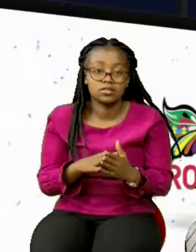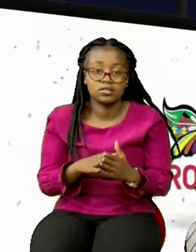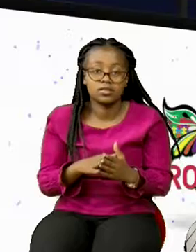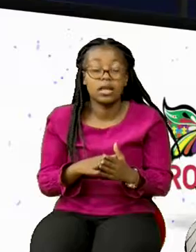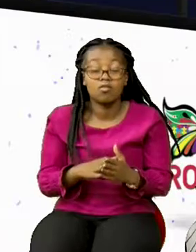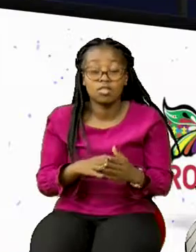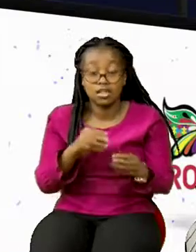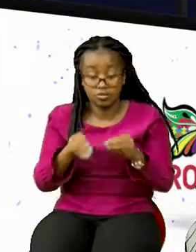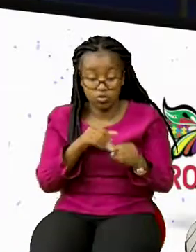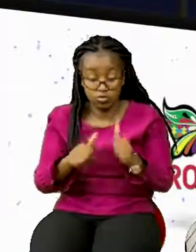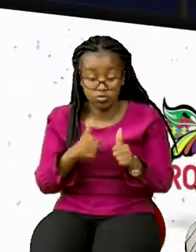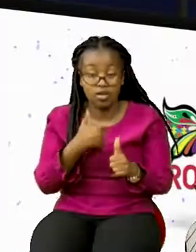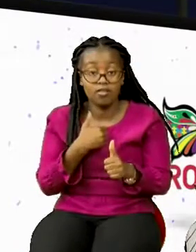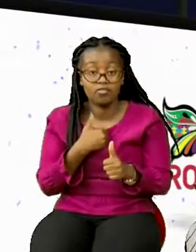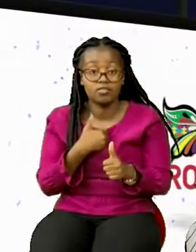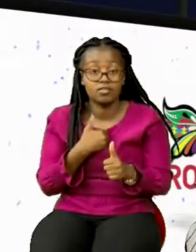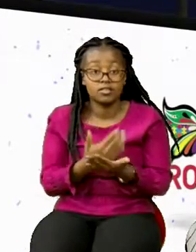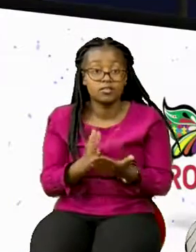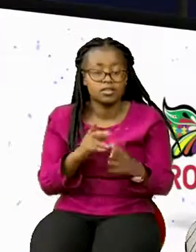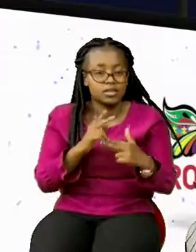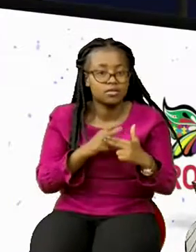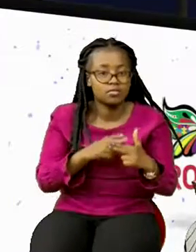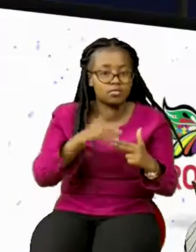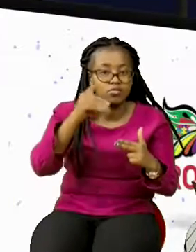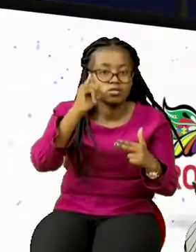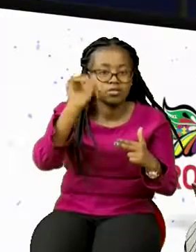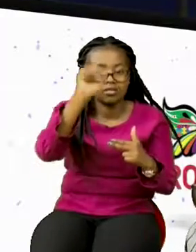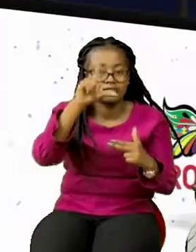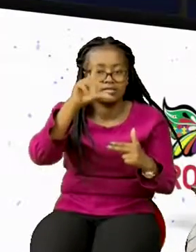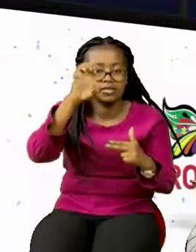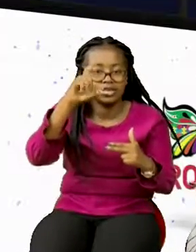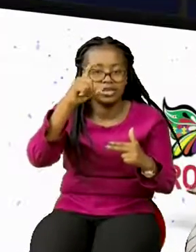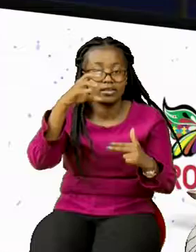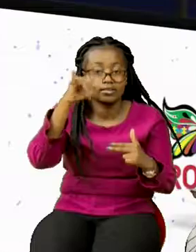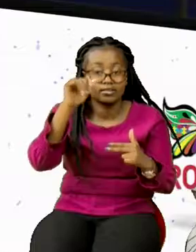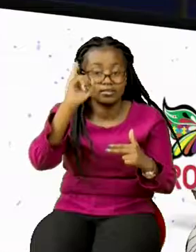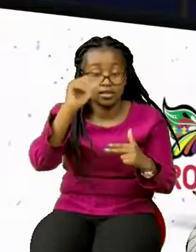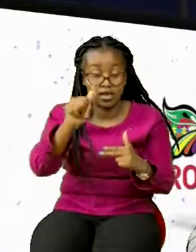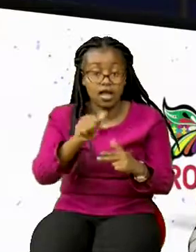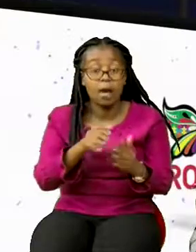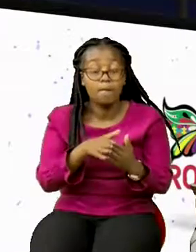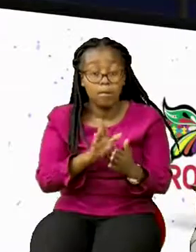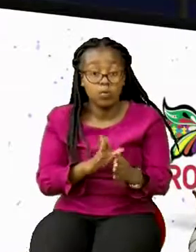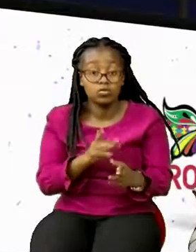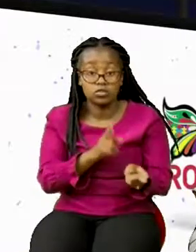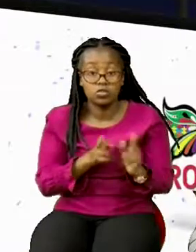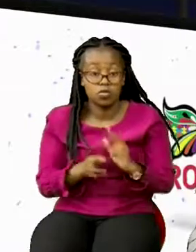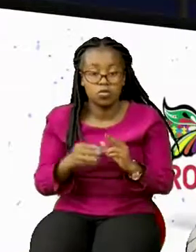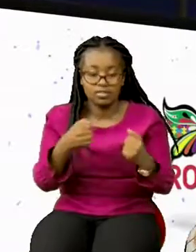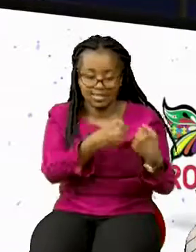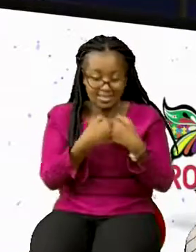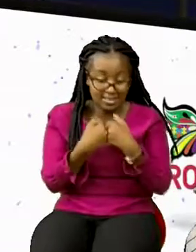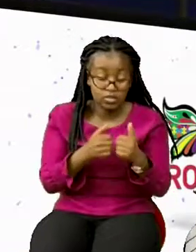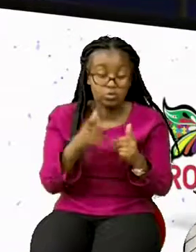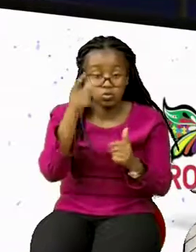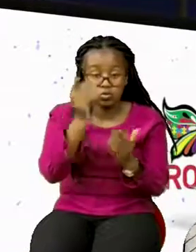intellectual disability that we have is something we call dyslexia. Dyslexia is one of the most common learning challenge that a